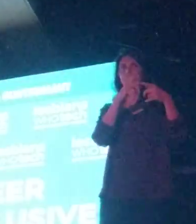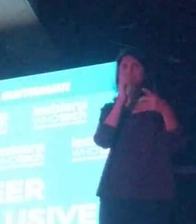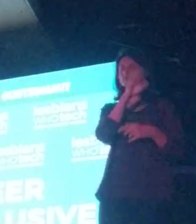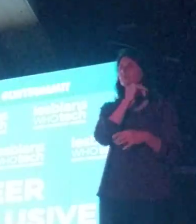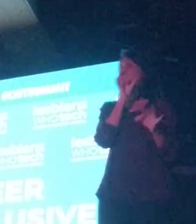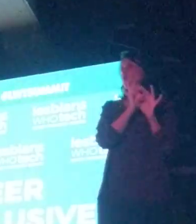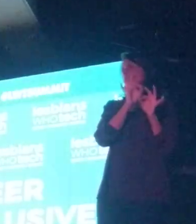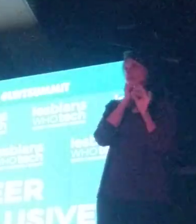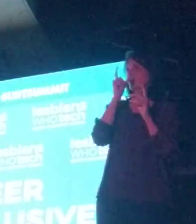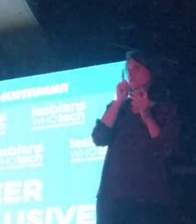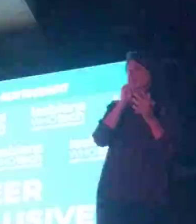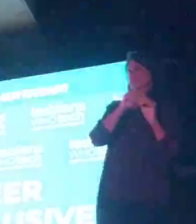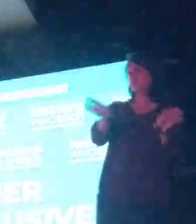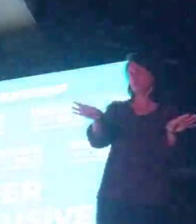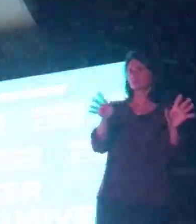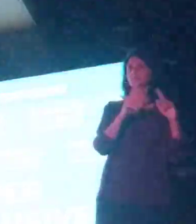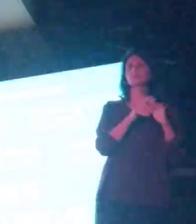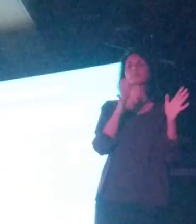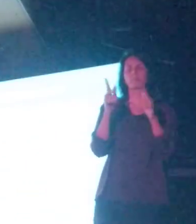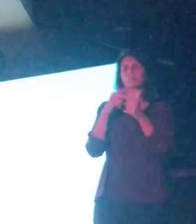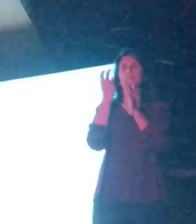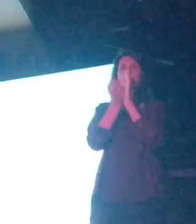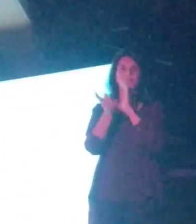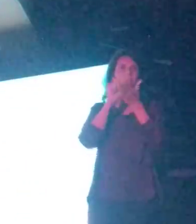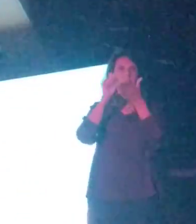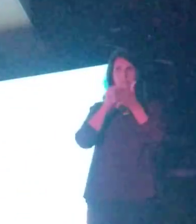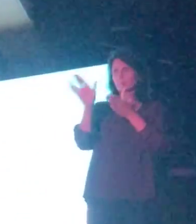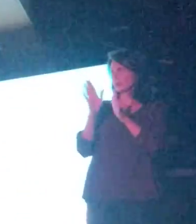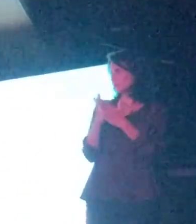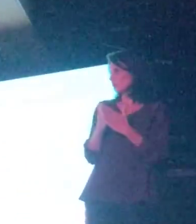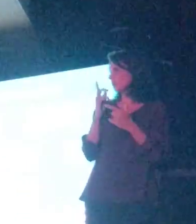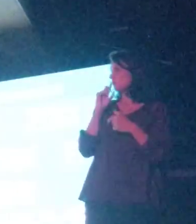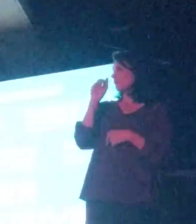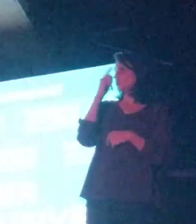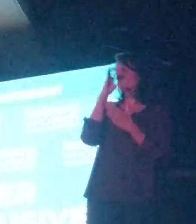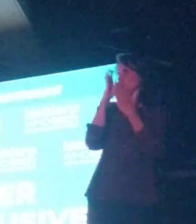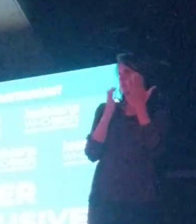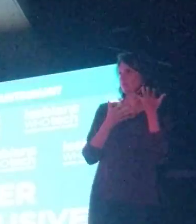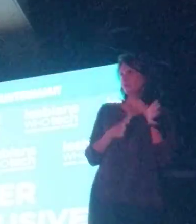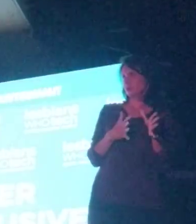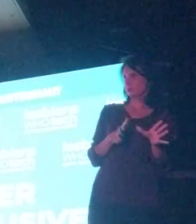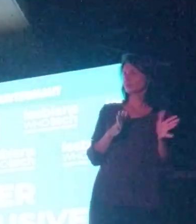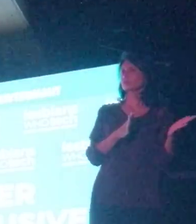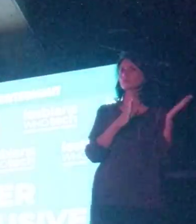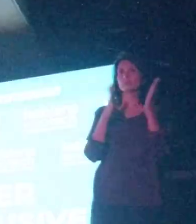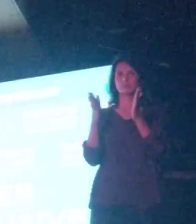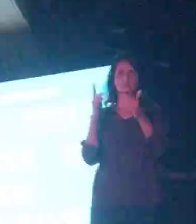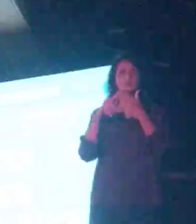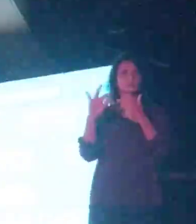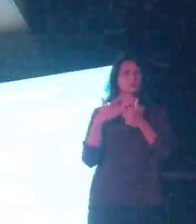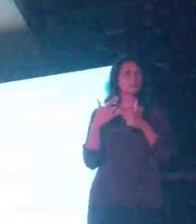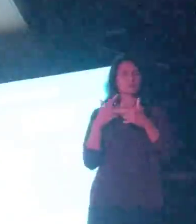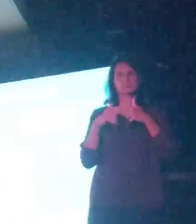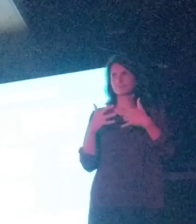So once I got into it and I finished a first draft in a kind of red hot